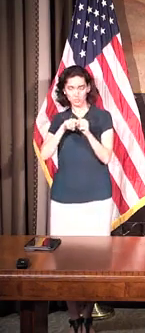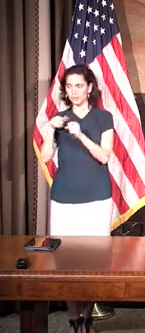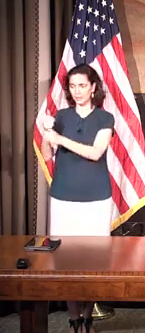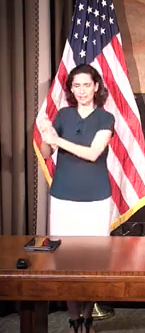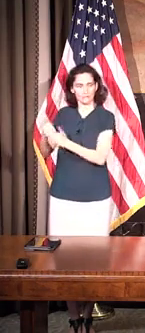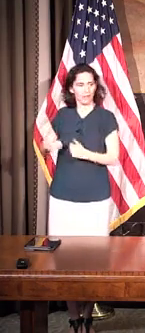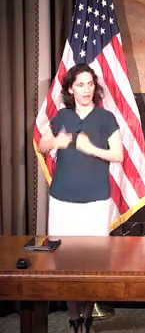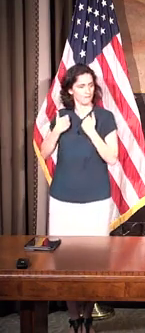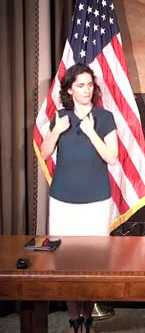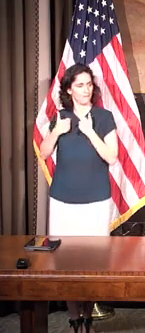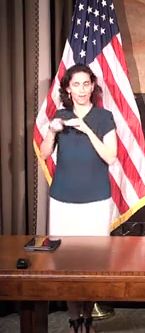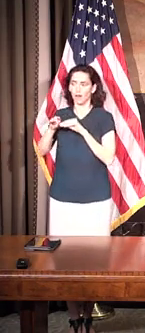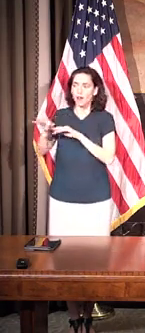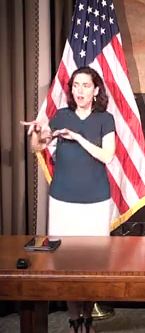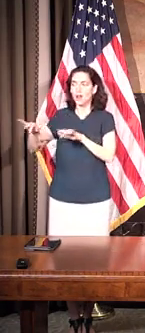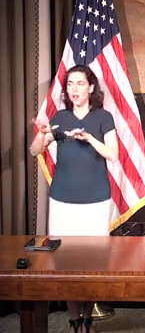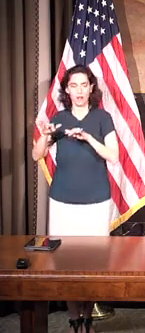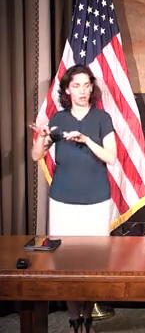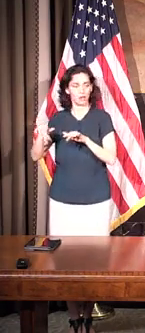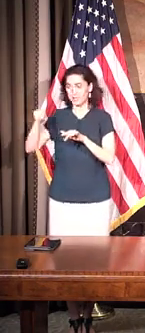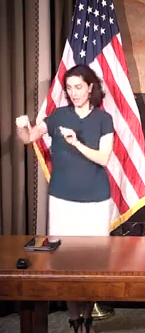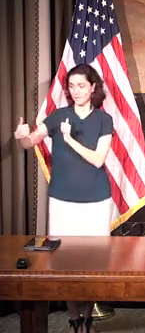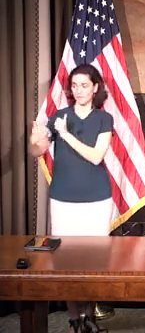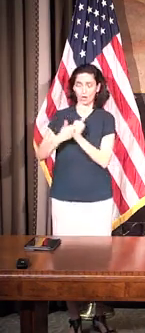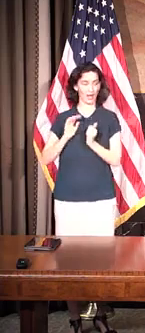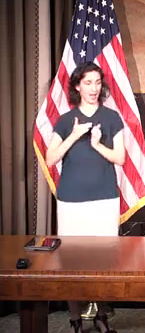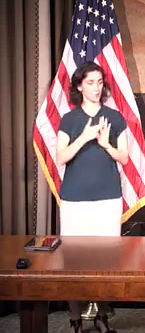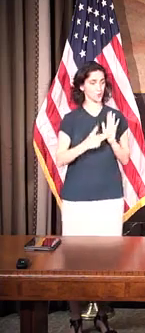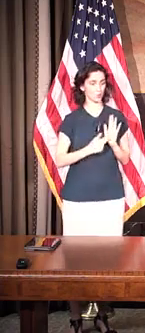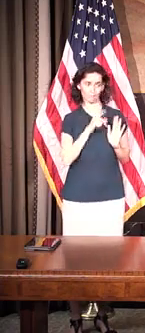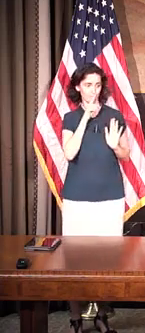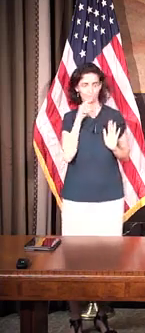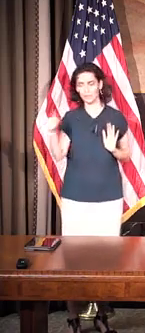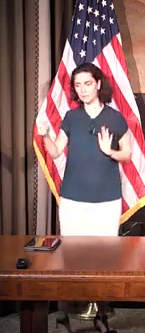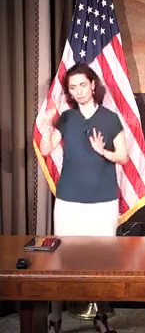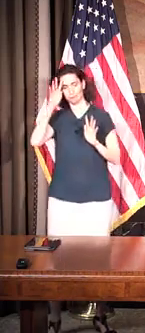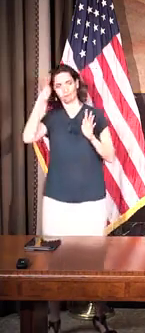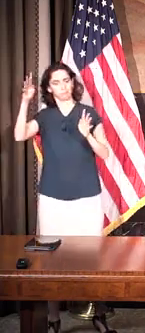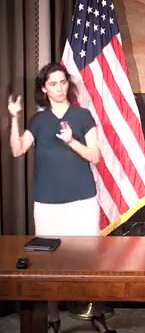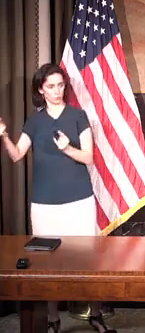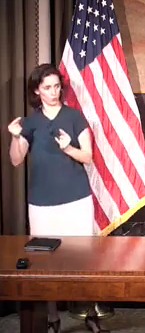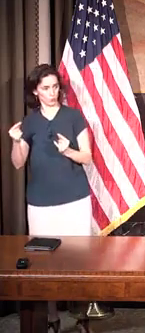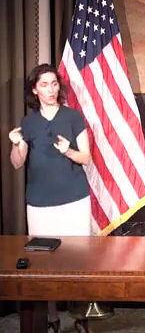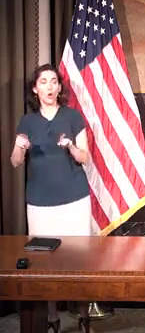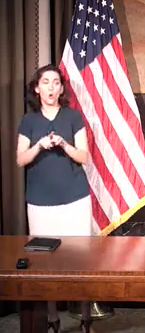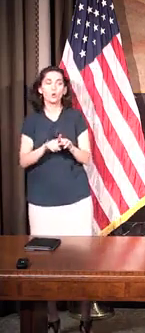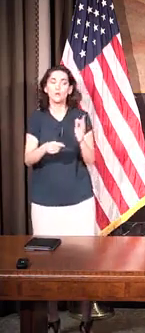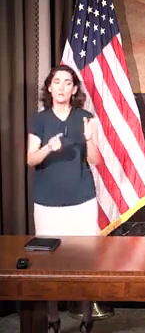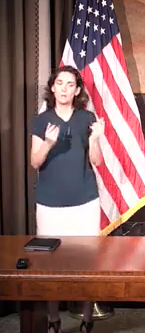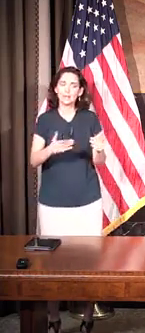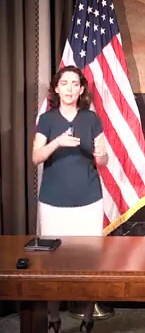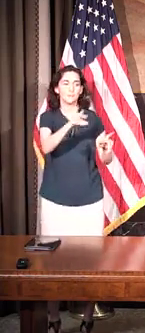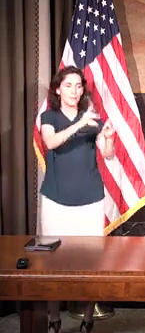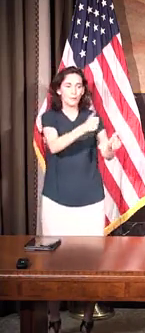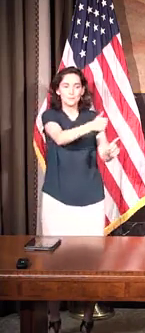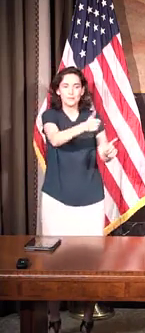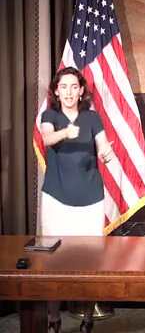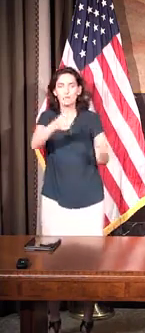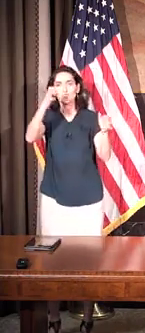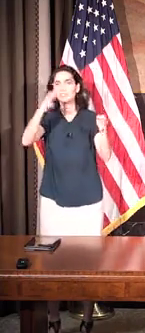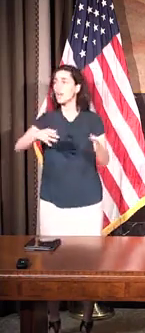there. It doesn't play by our rules, and too many times individuals aren't playing by our rules either. And so I